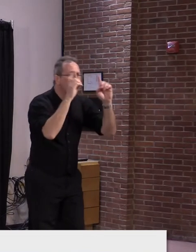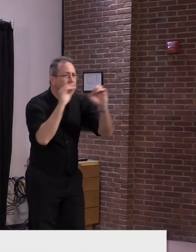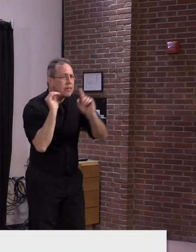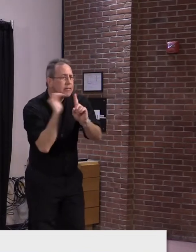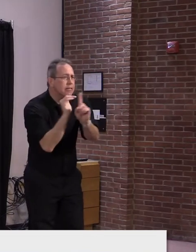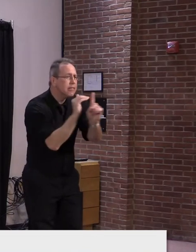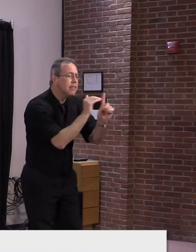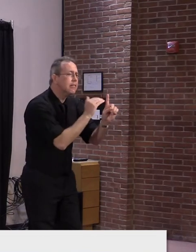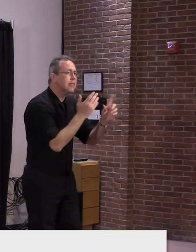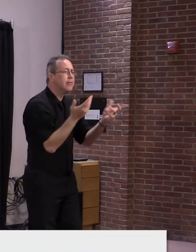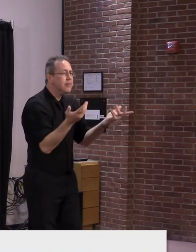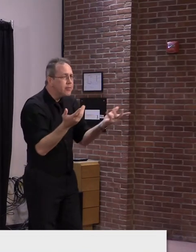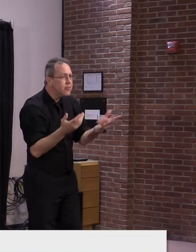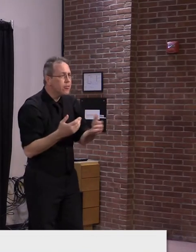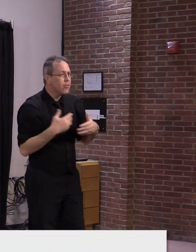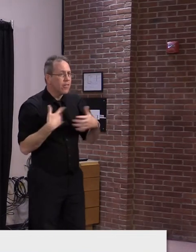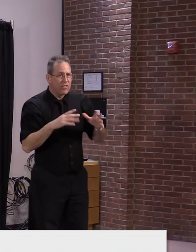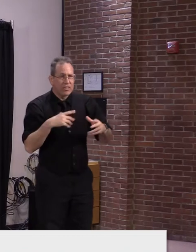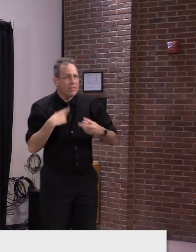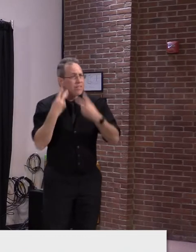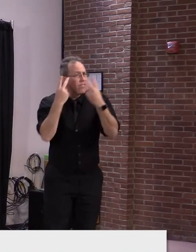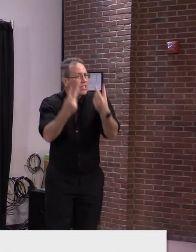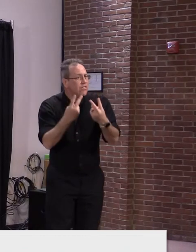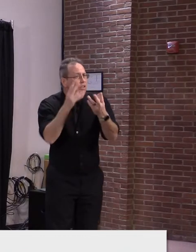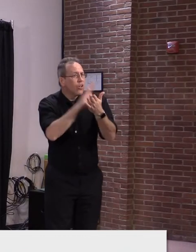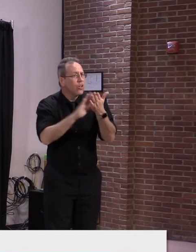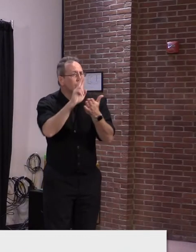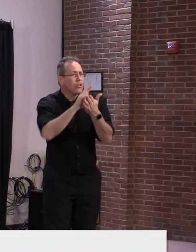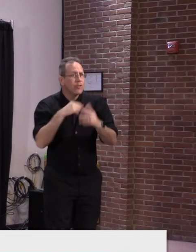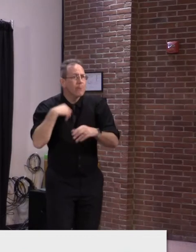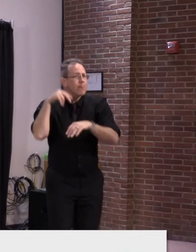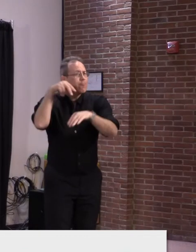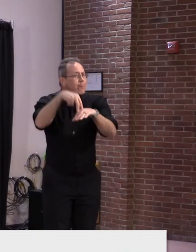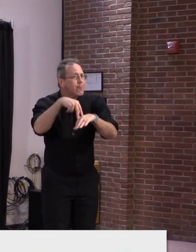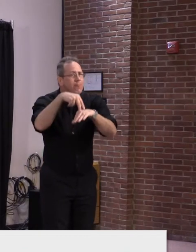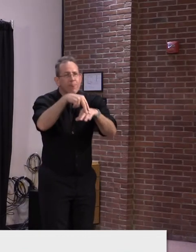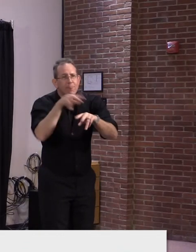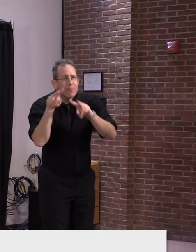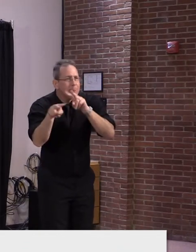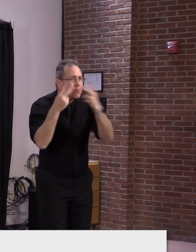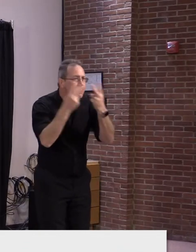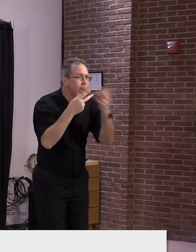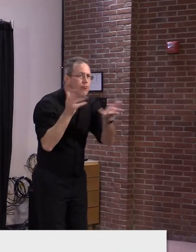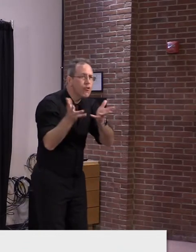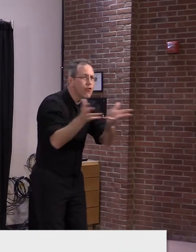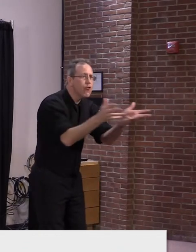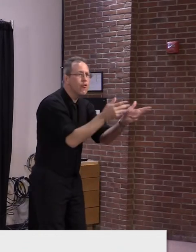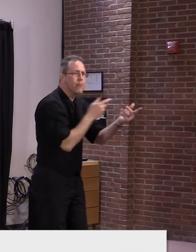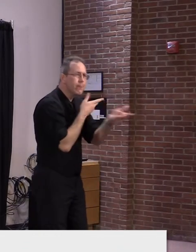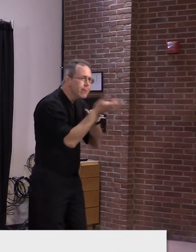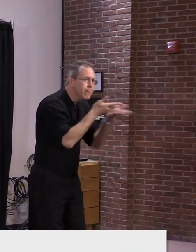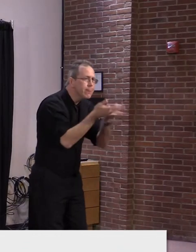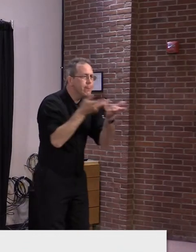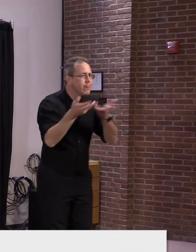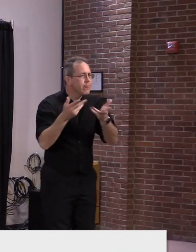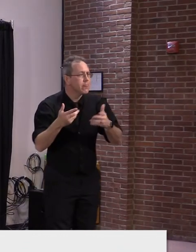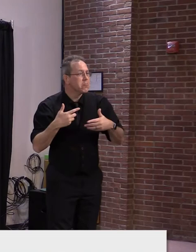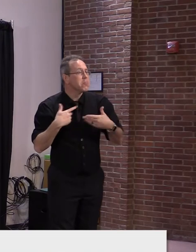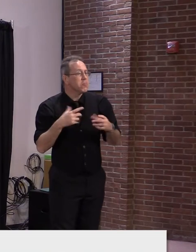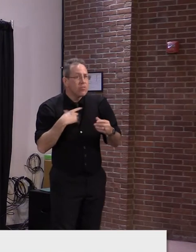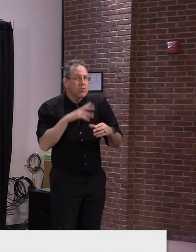we've gone to college campuses, we've gone to work sites of all sorts. We've held community-based